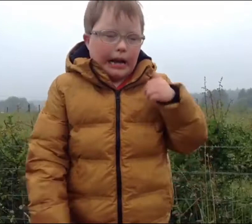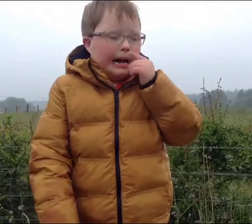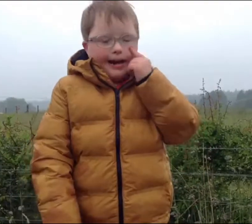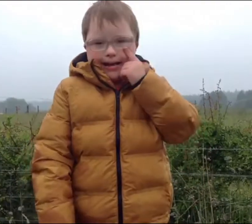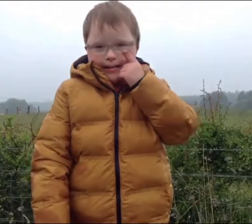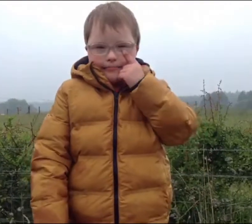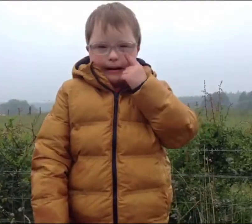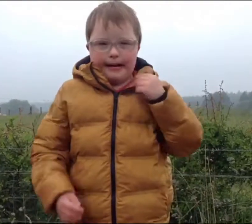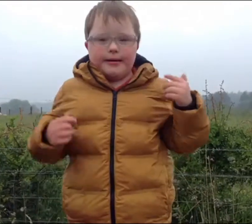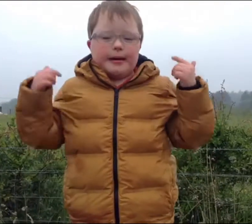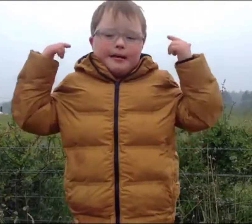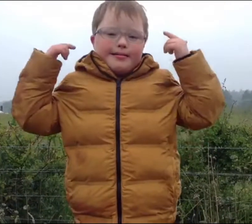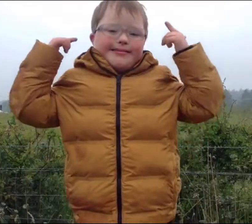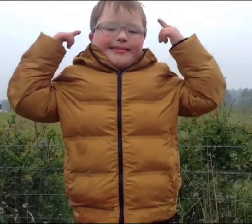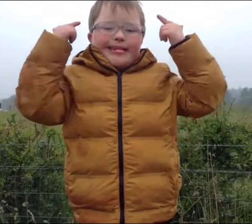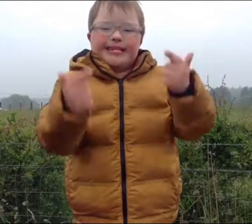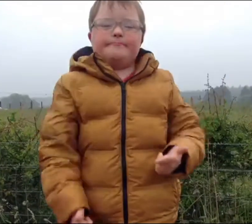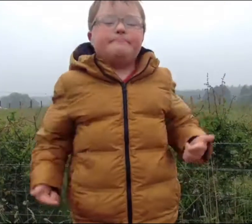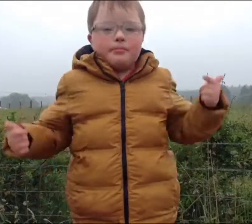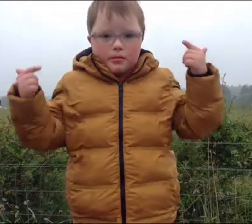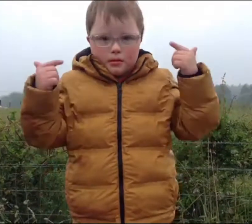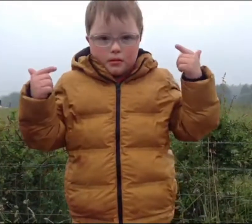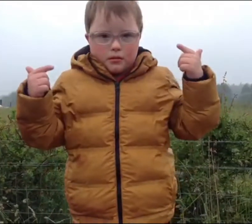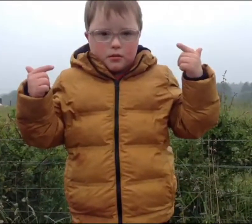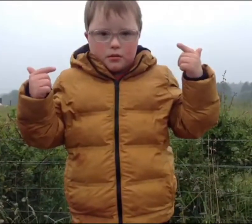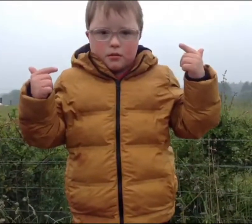Squirrel. I spy a sheep.